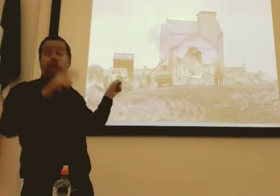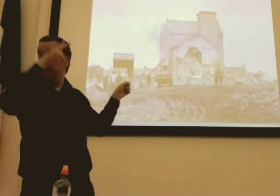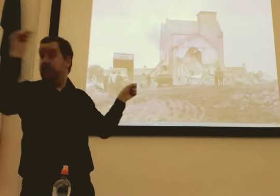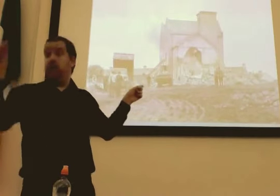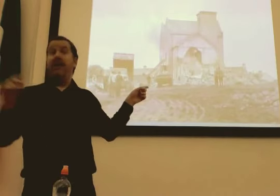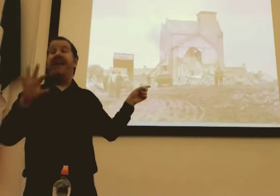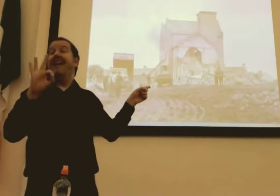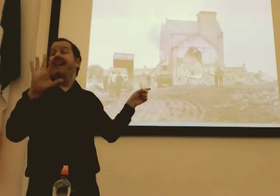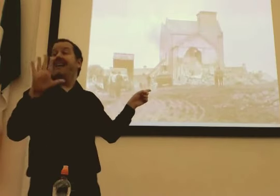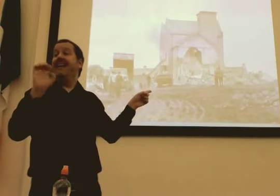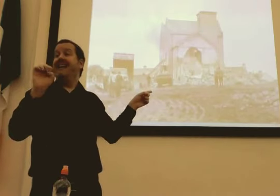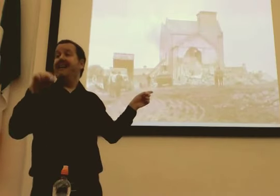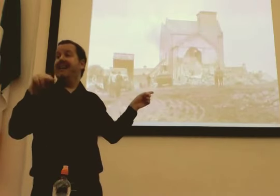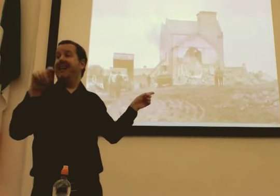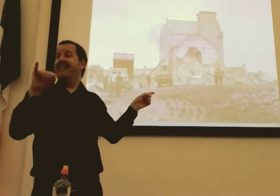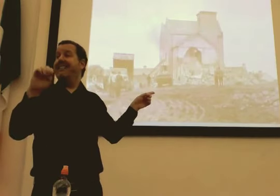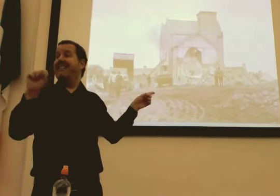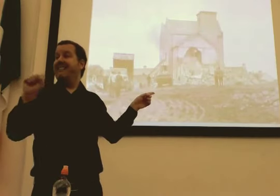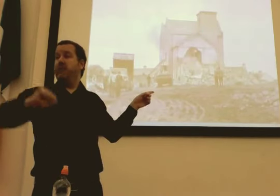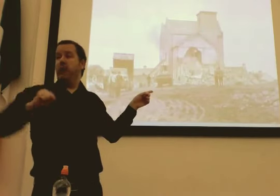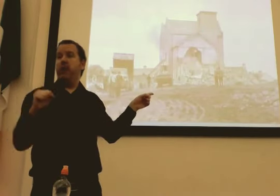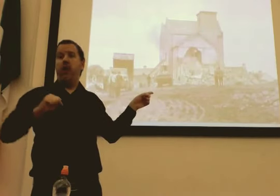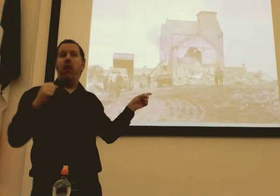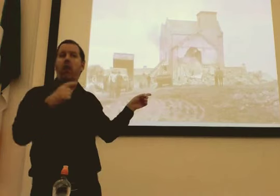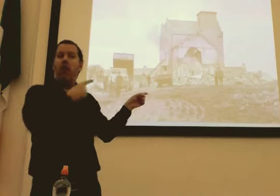destroy any remnants of them.